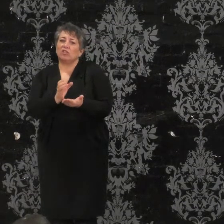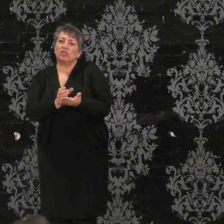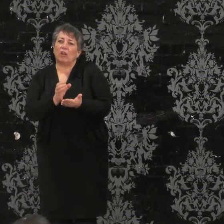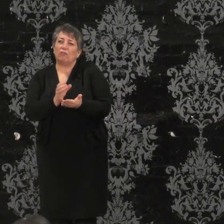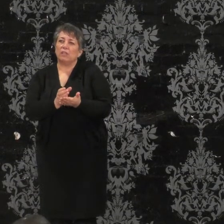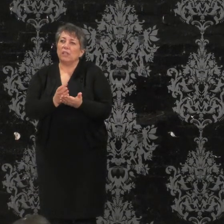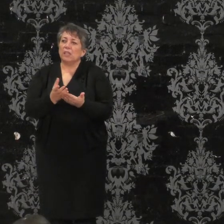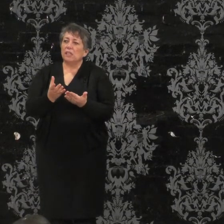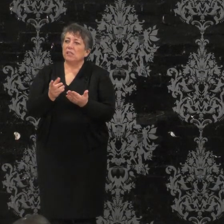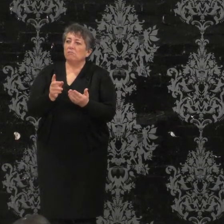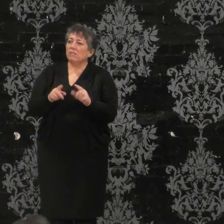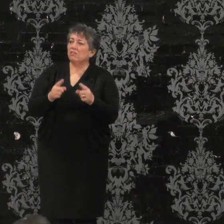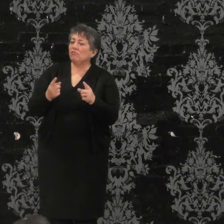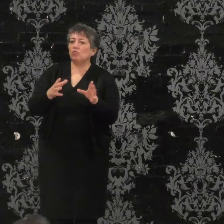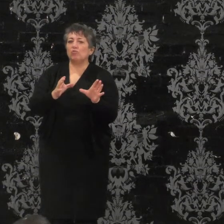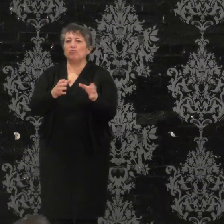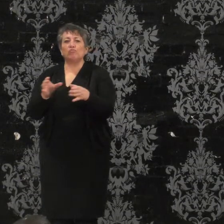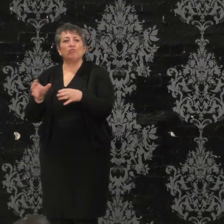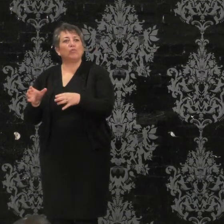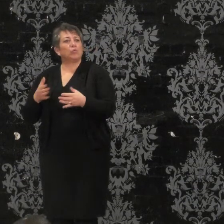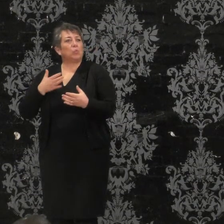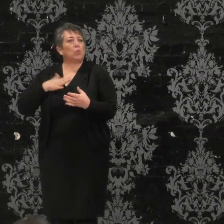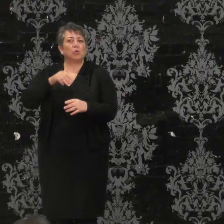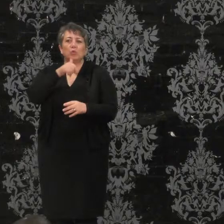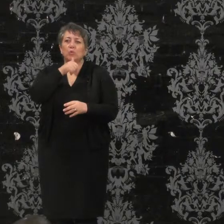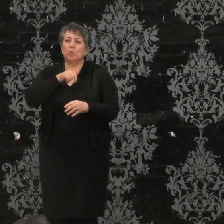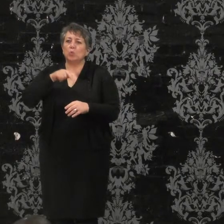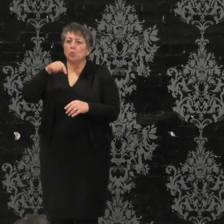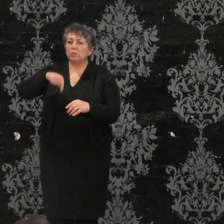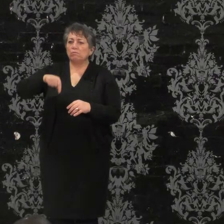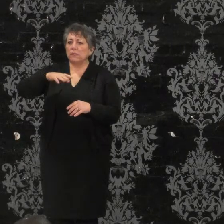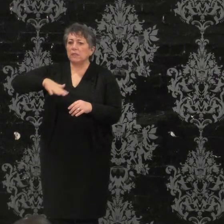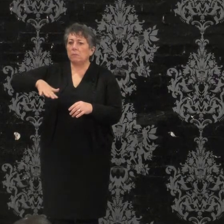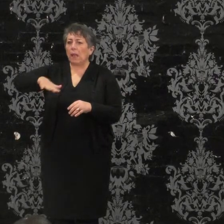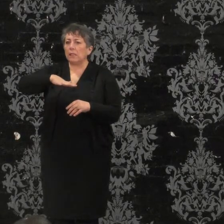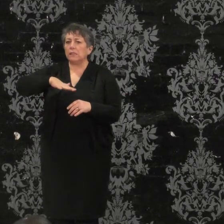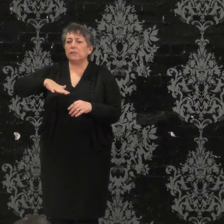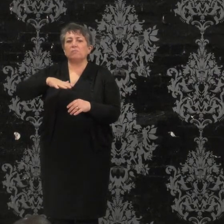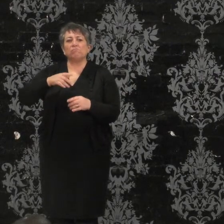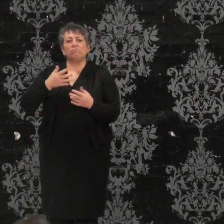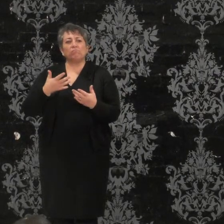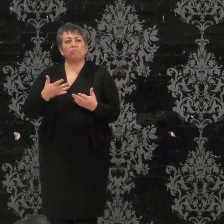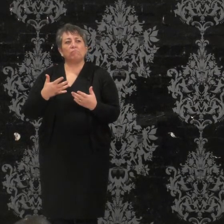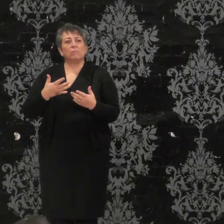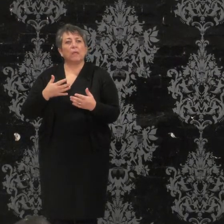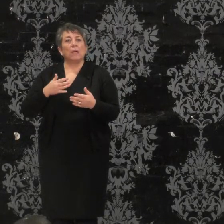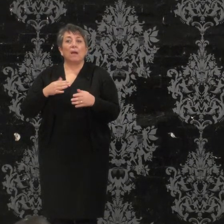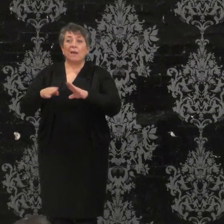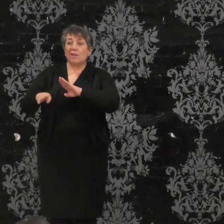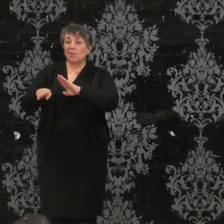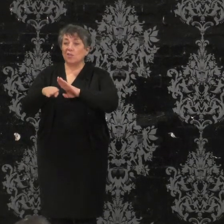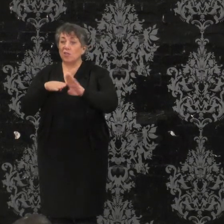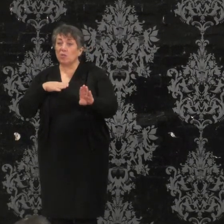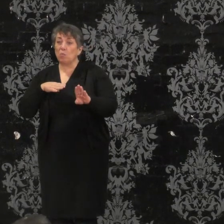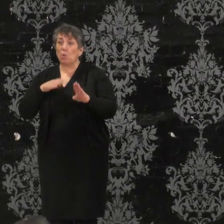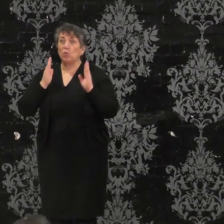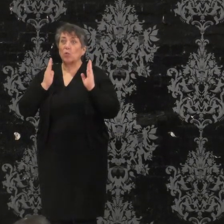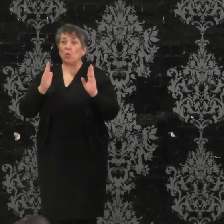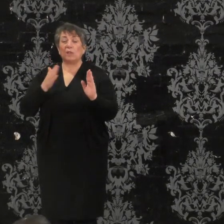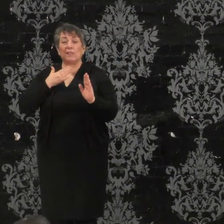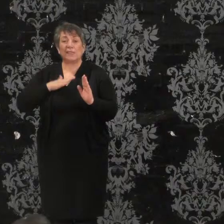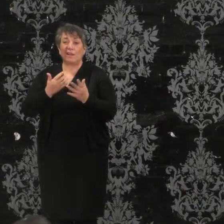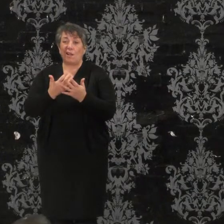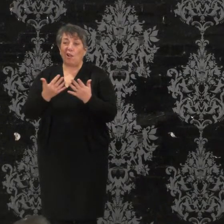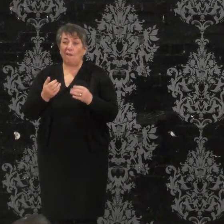started using the facilities at the school, not only the classrooms, but also the sports facilities to actually do a lot of work. By